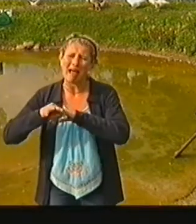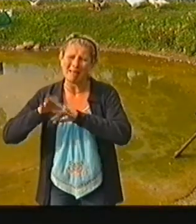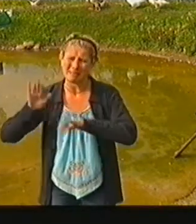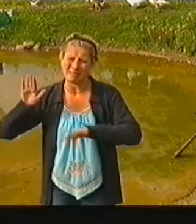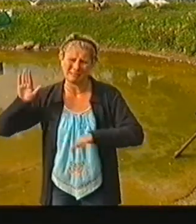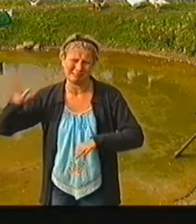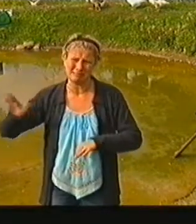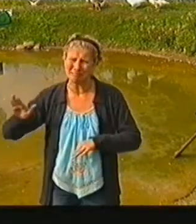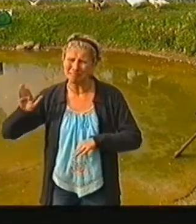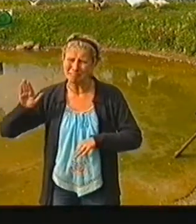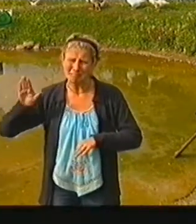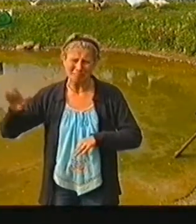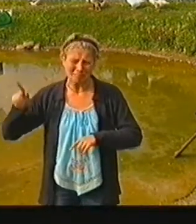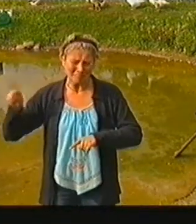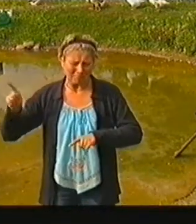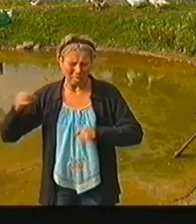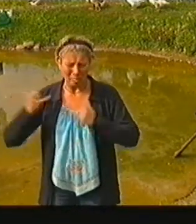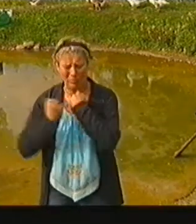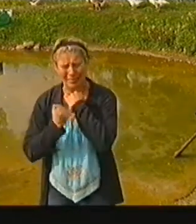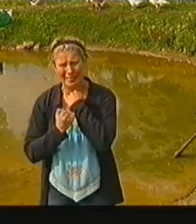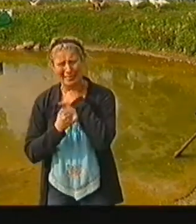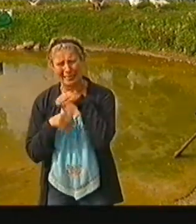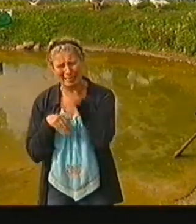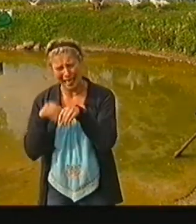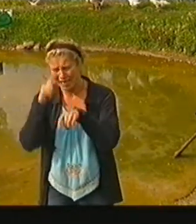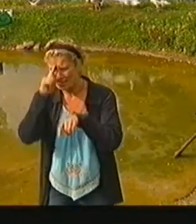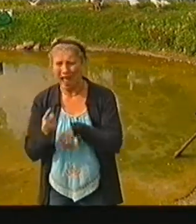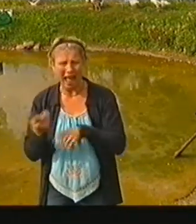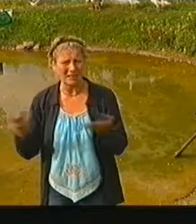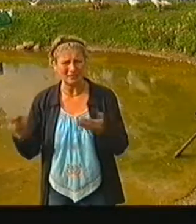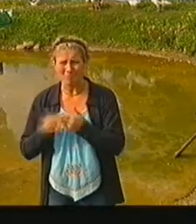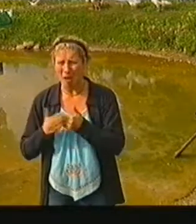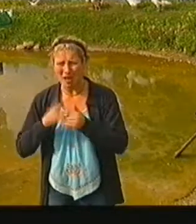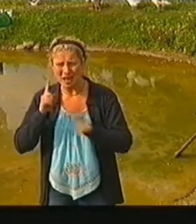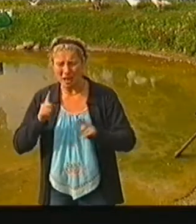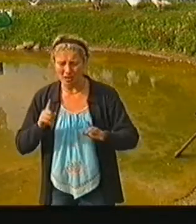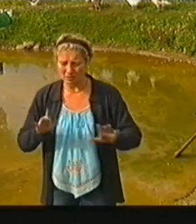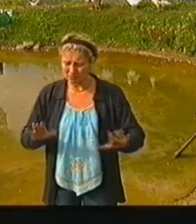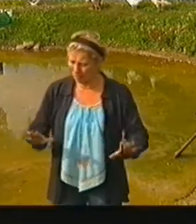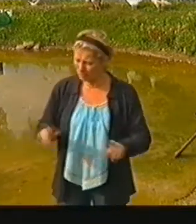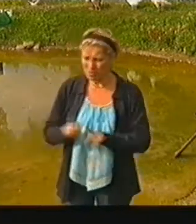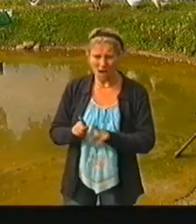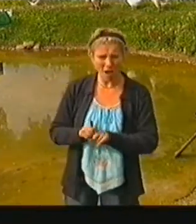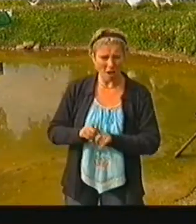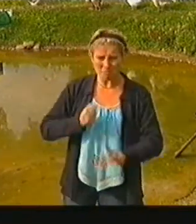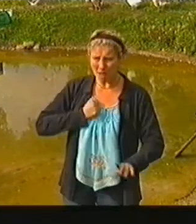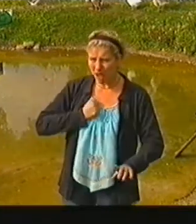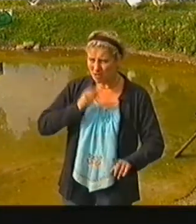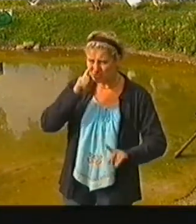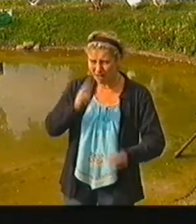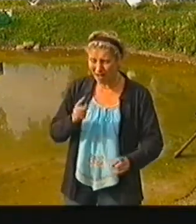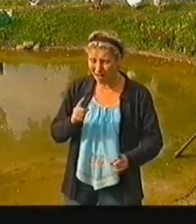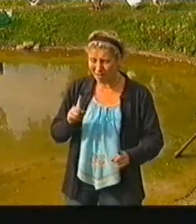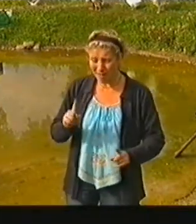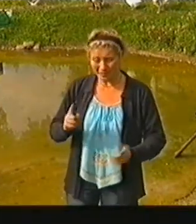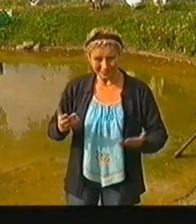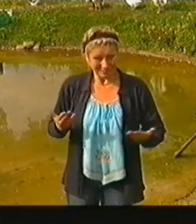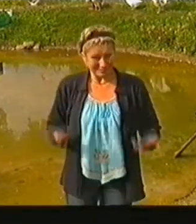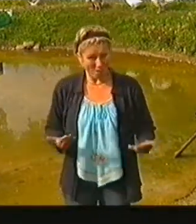for," he said softly. "My poor wife up there is so weak she can't dig another yard." "Nor can mine," said Mr.